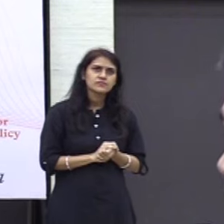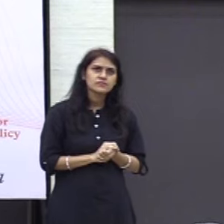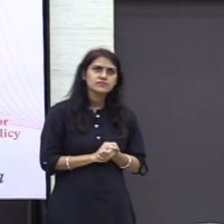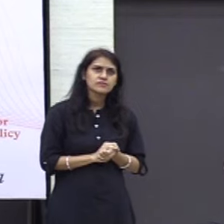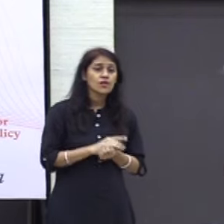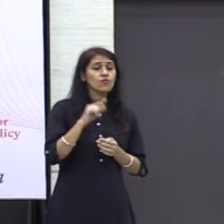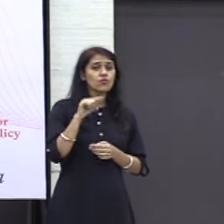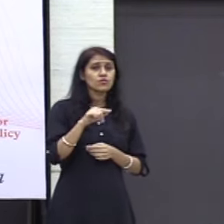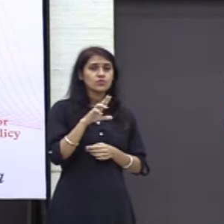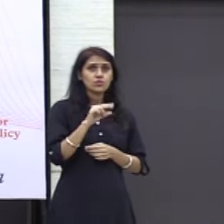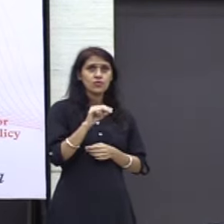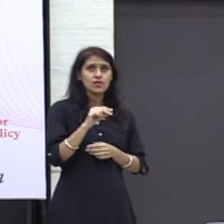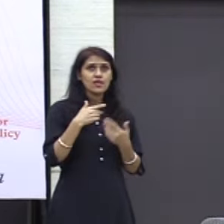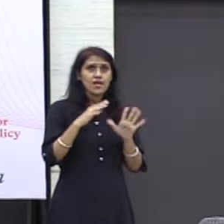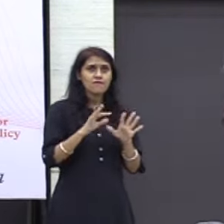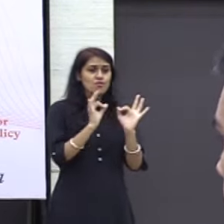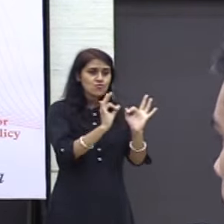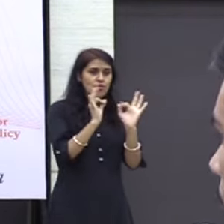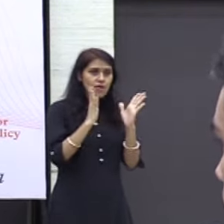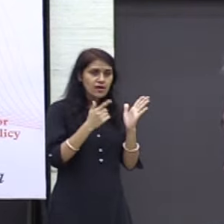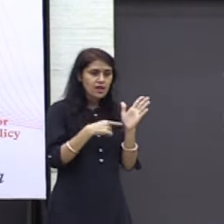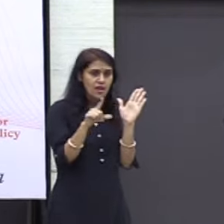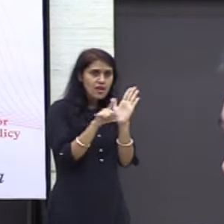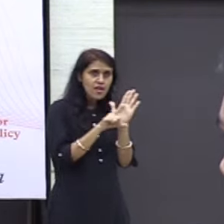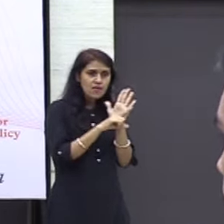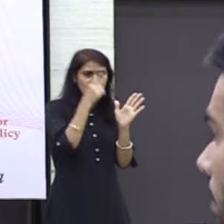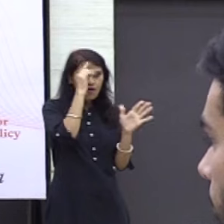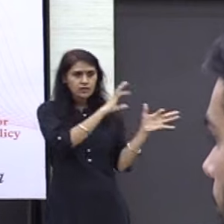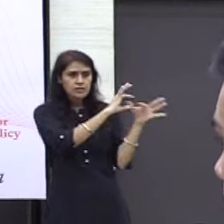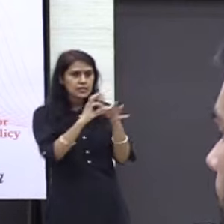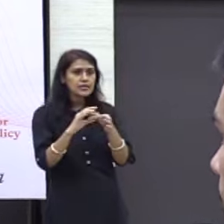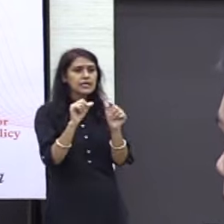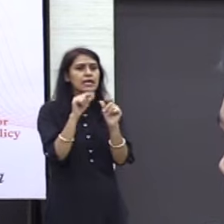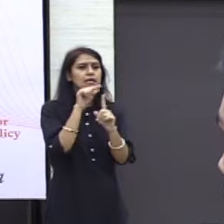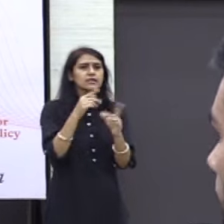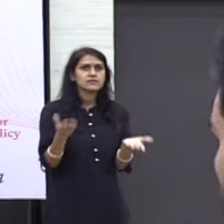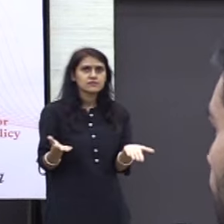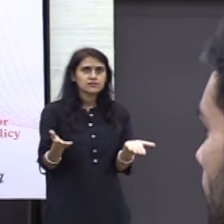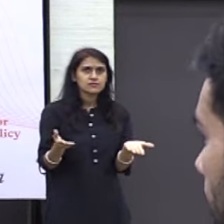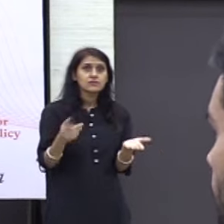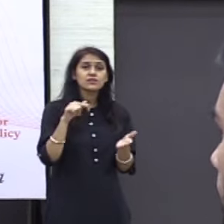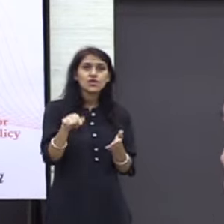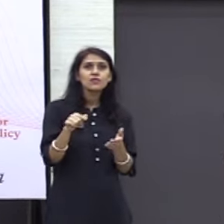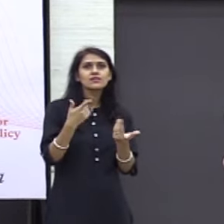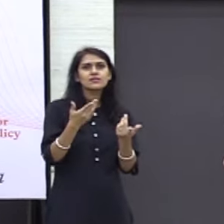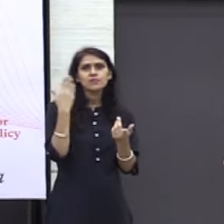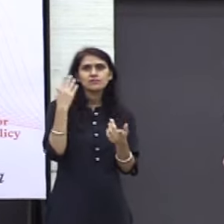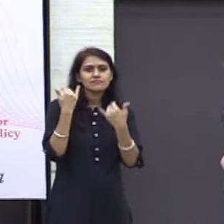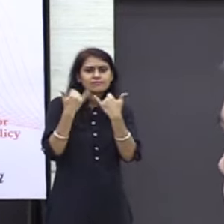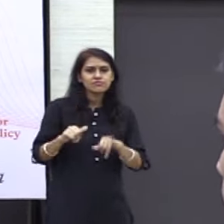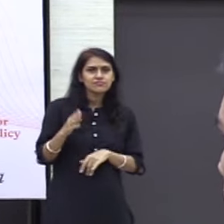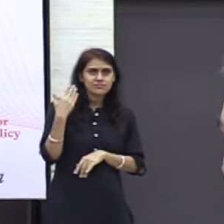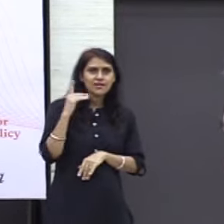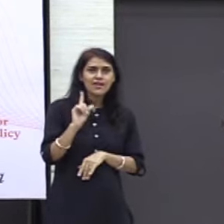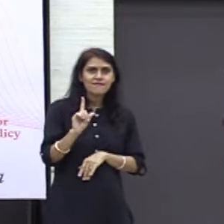we don't have a good legislation onto AI. And we have seen many examples, like they were deep fake recently.